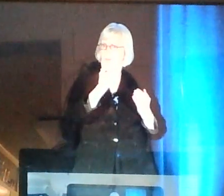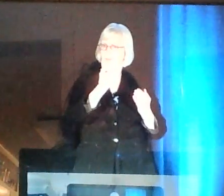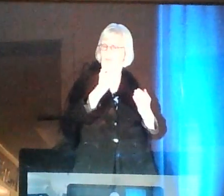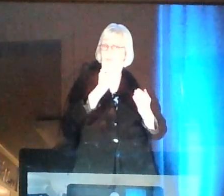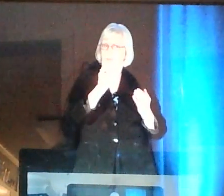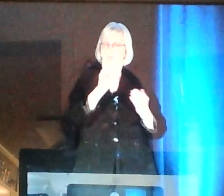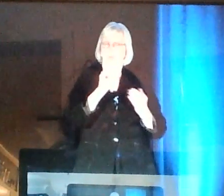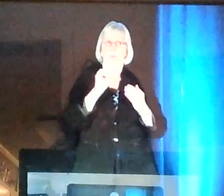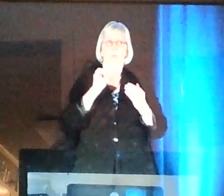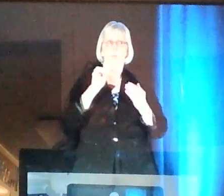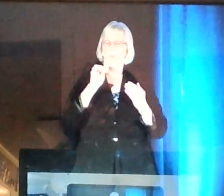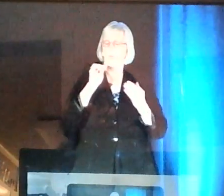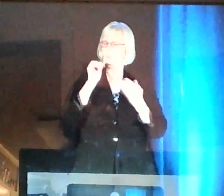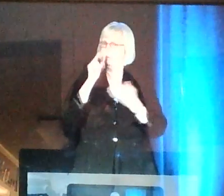do,